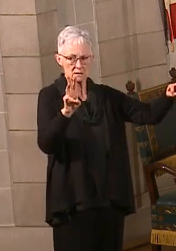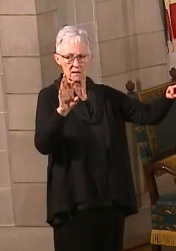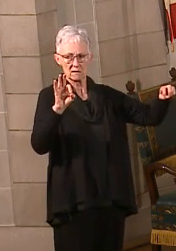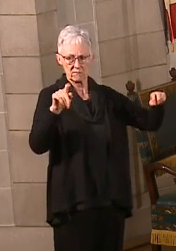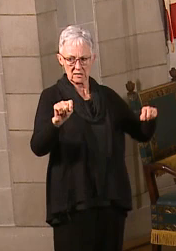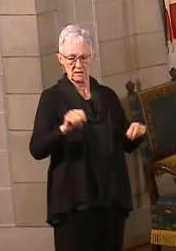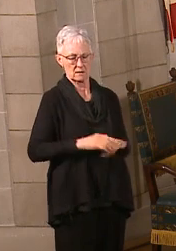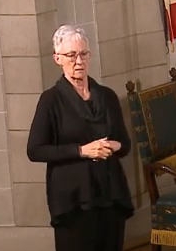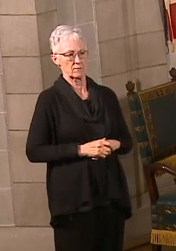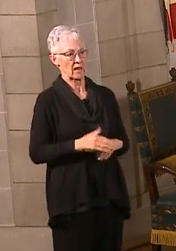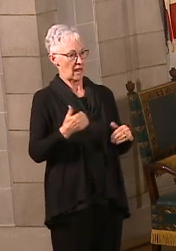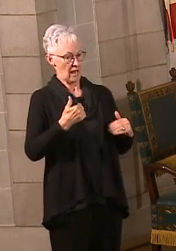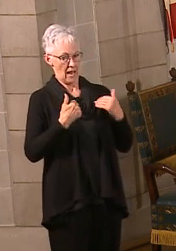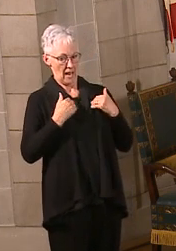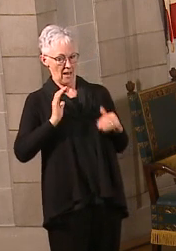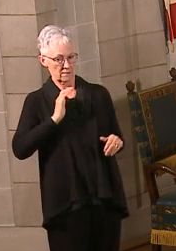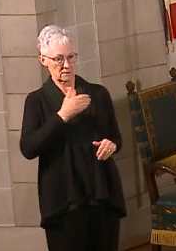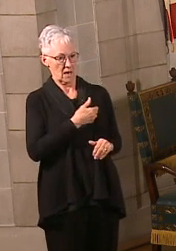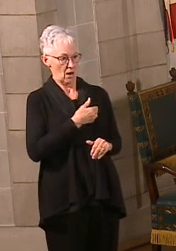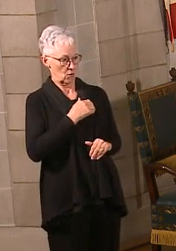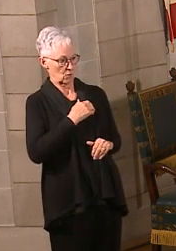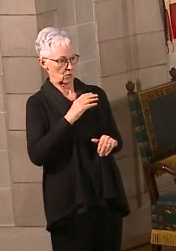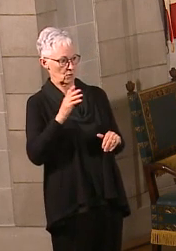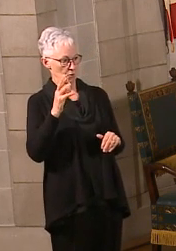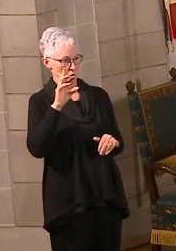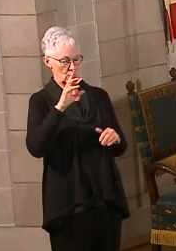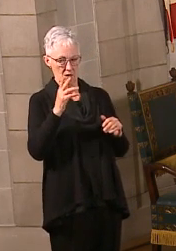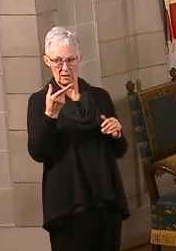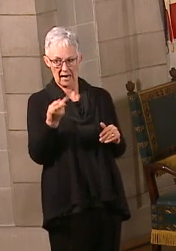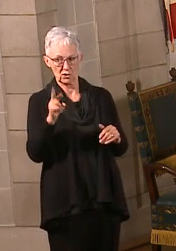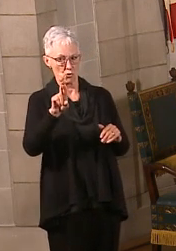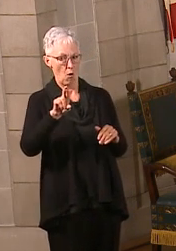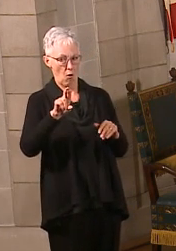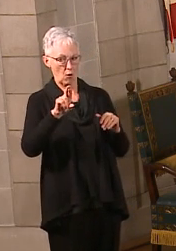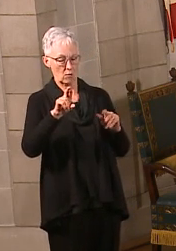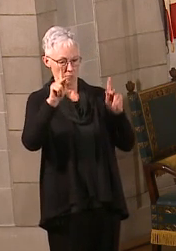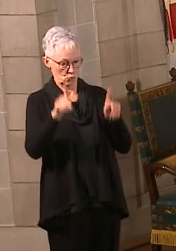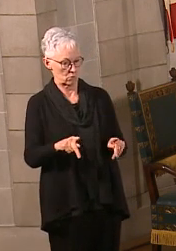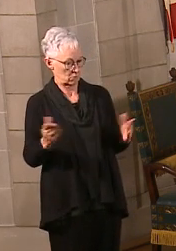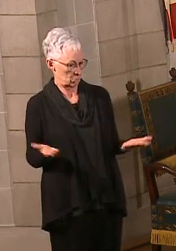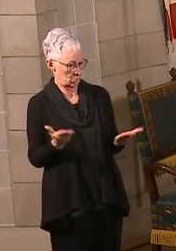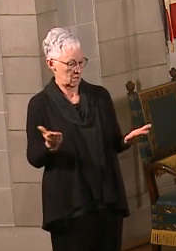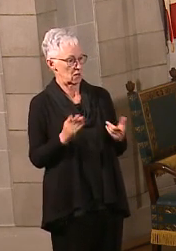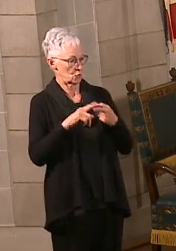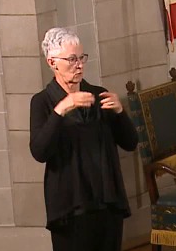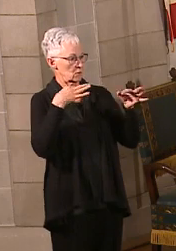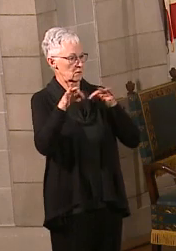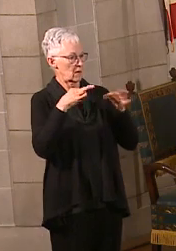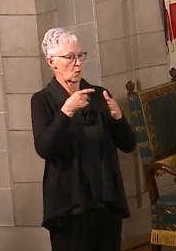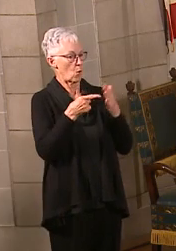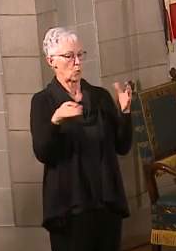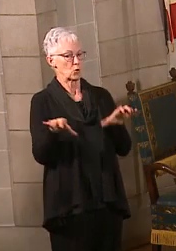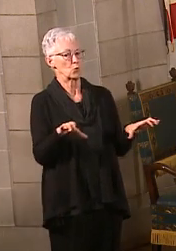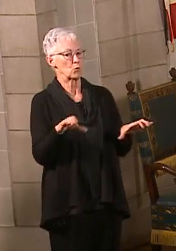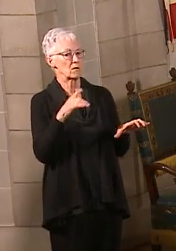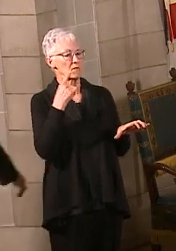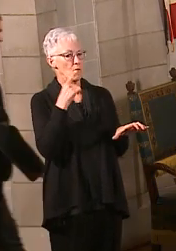Officer and our Director for the Department of Administrative Services. So Jason, will you come up and say a few words about what we're doing for our teammates?